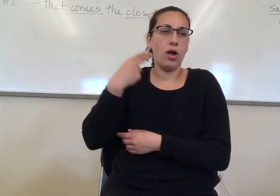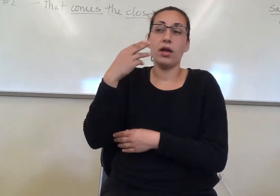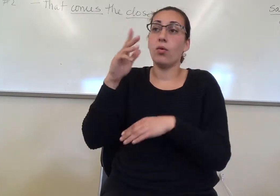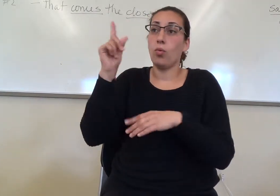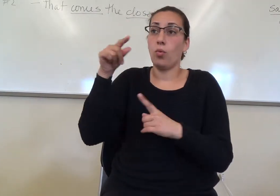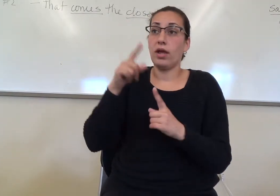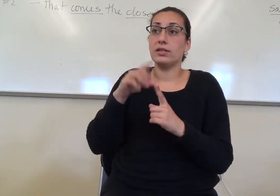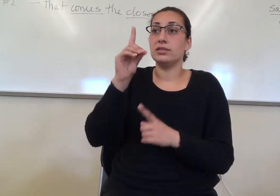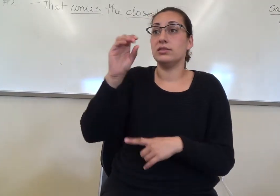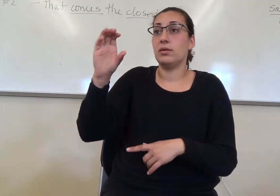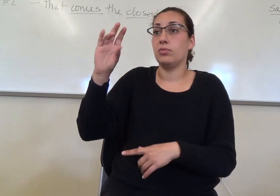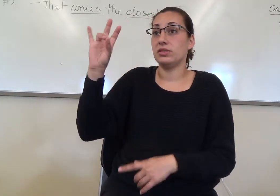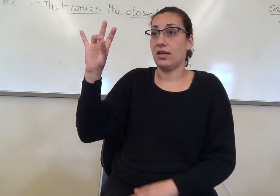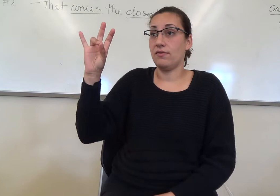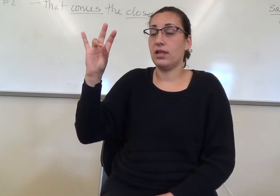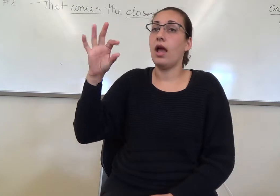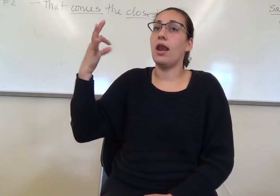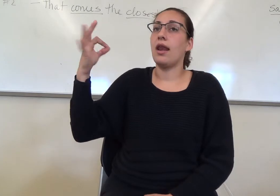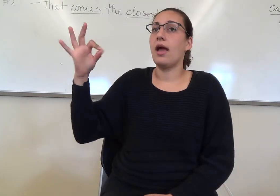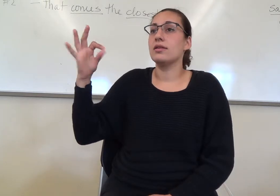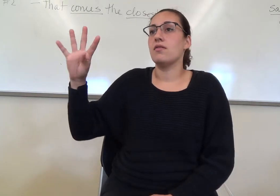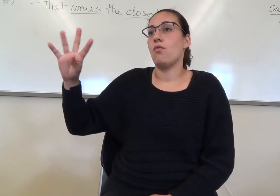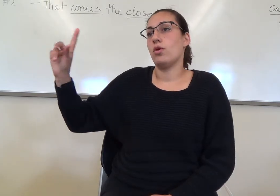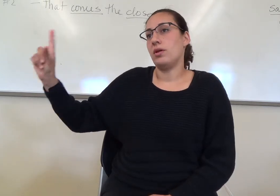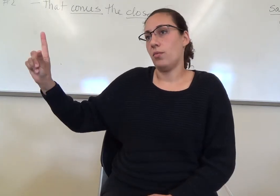7th, 1941, which was the